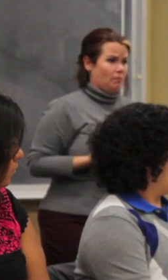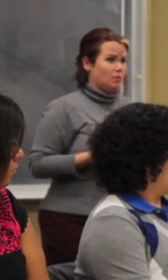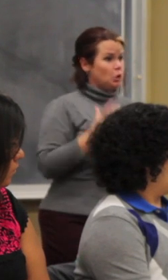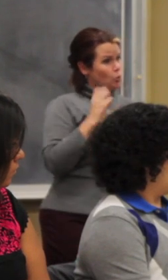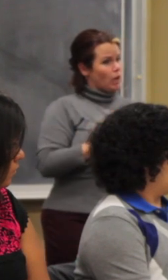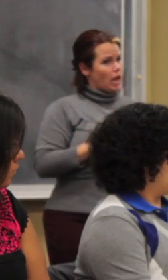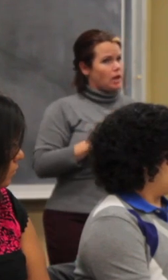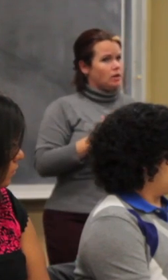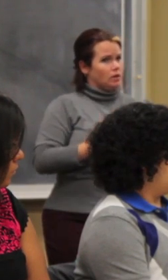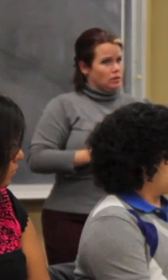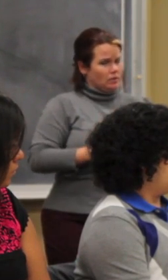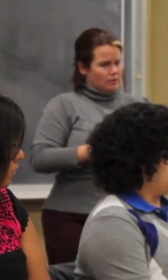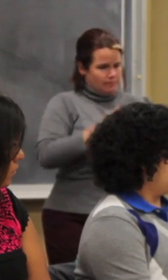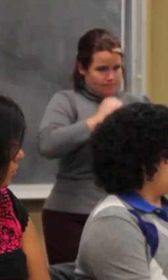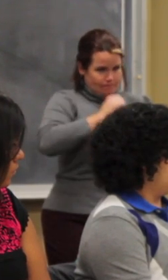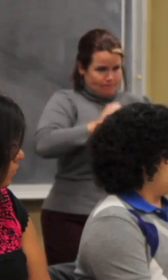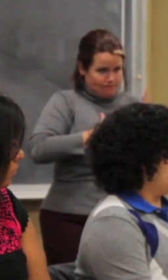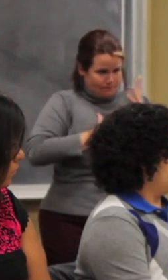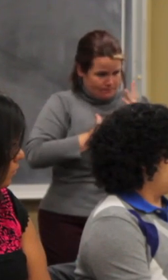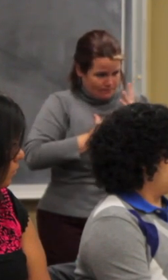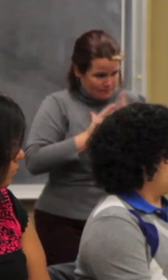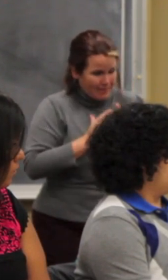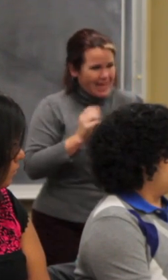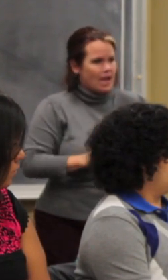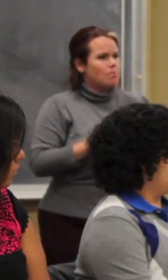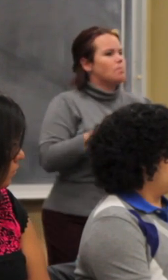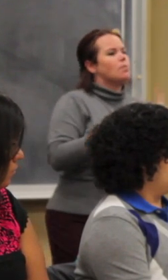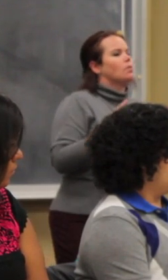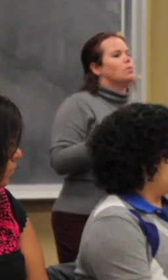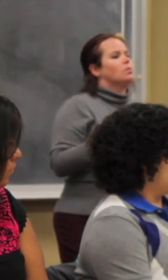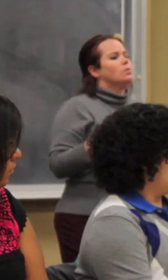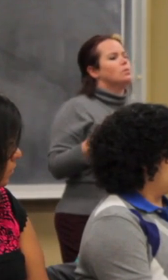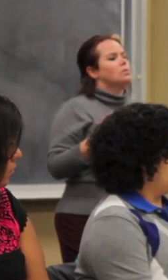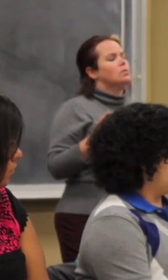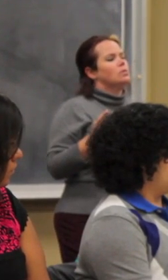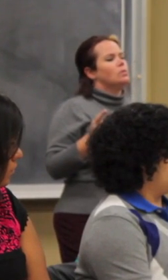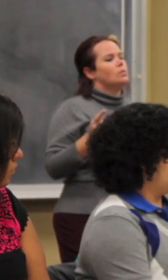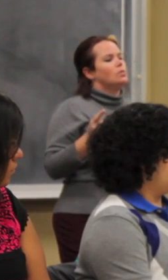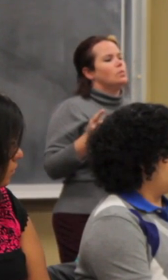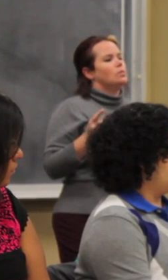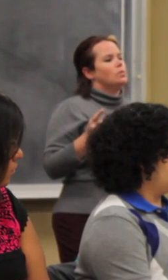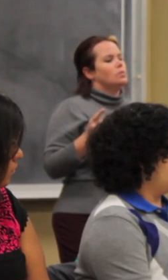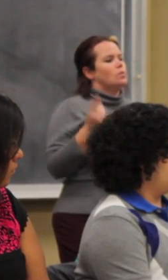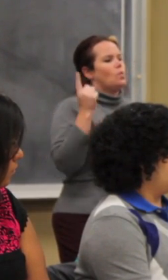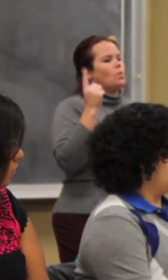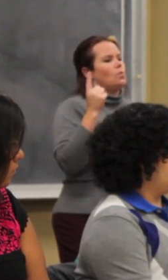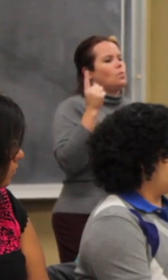same time, what are the costs, right, for those that really undergo a psychological or mental or spiritual toll?